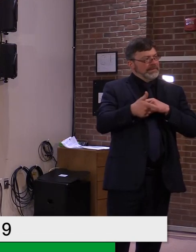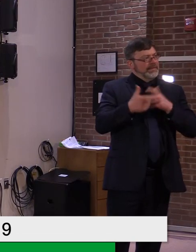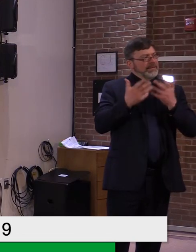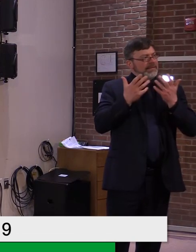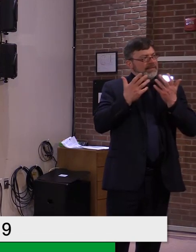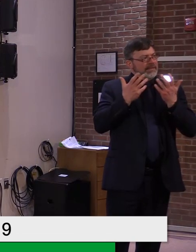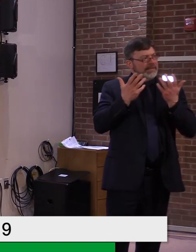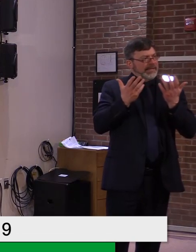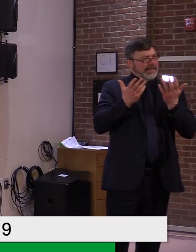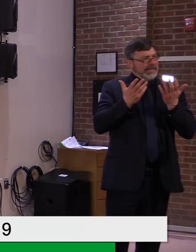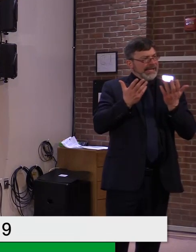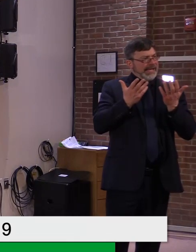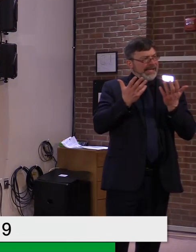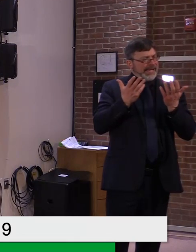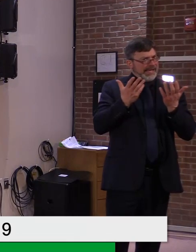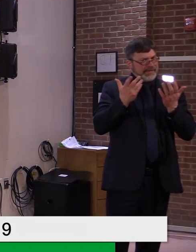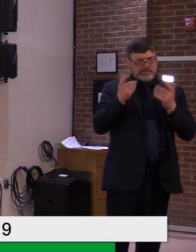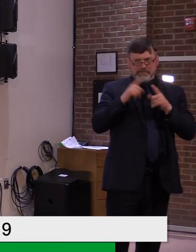Levine does.